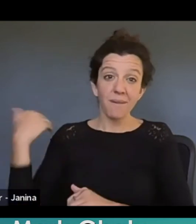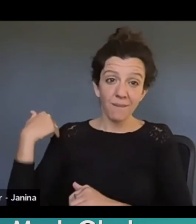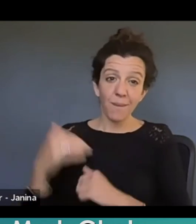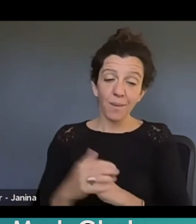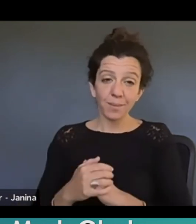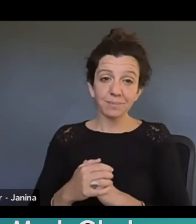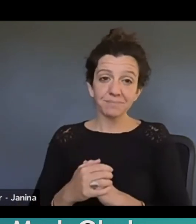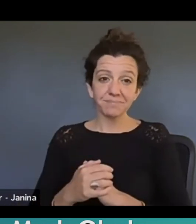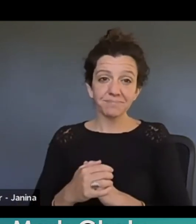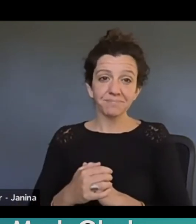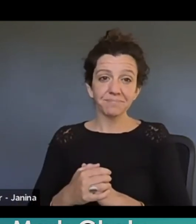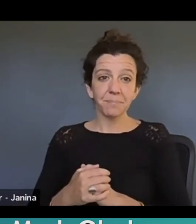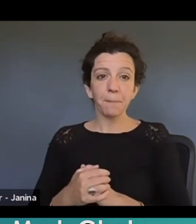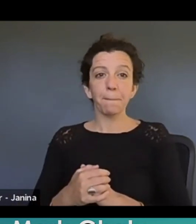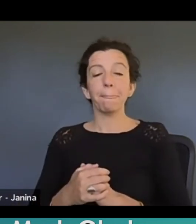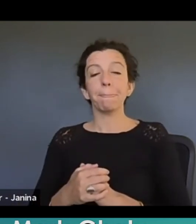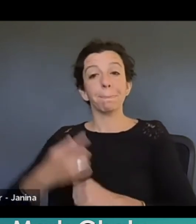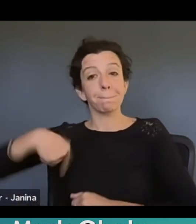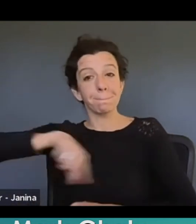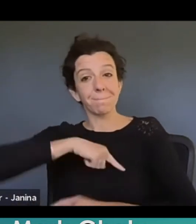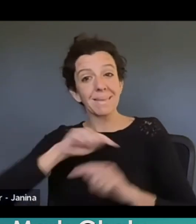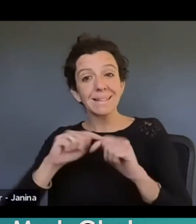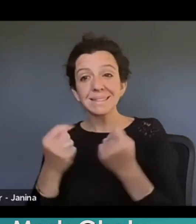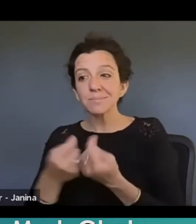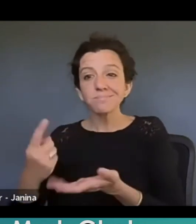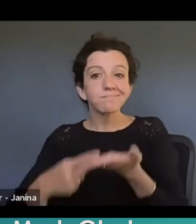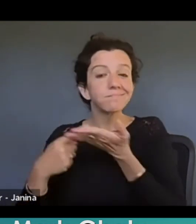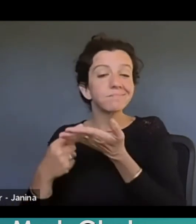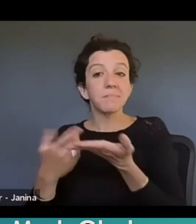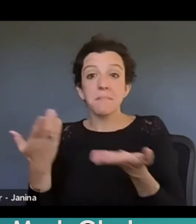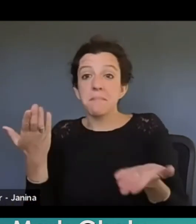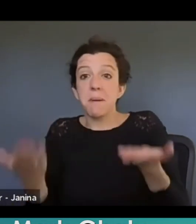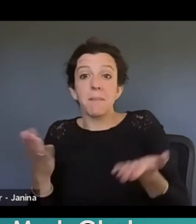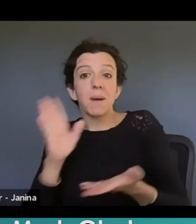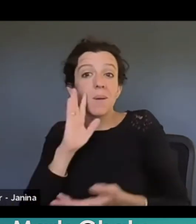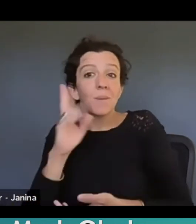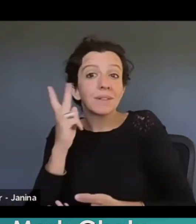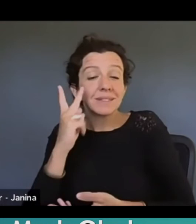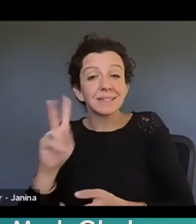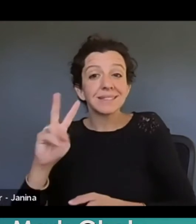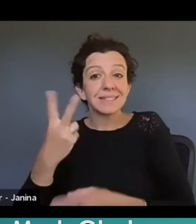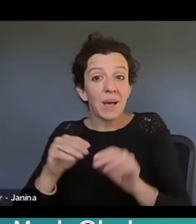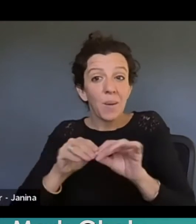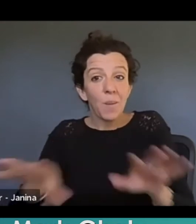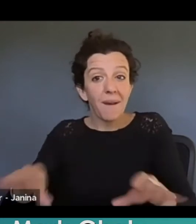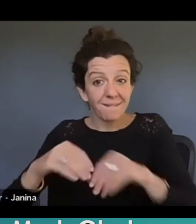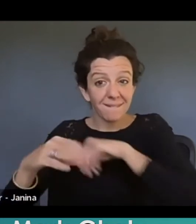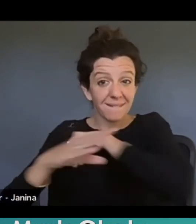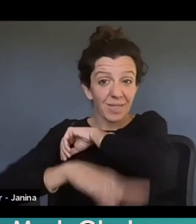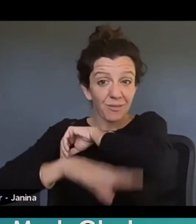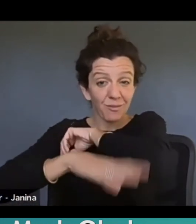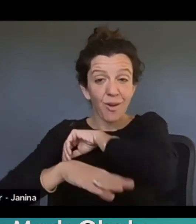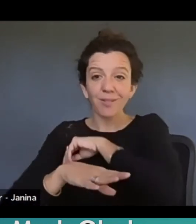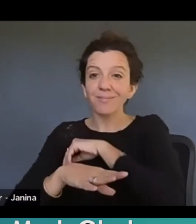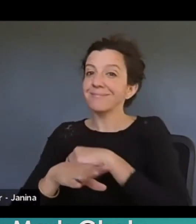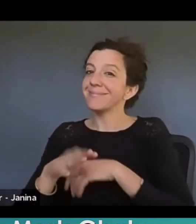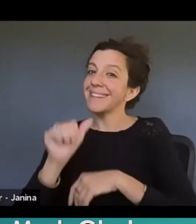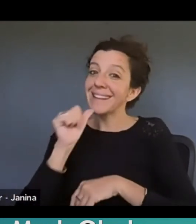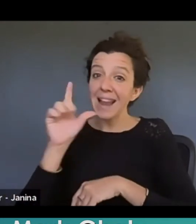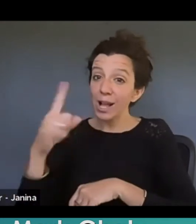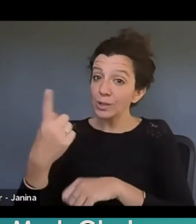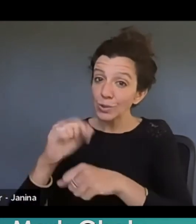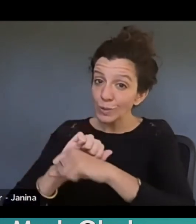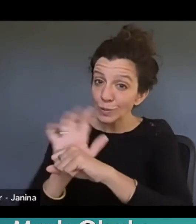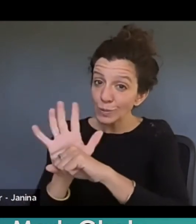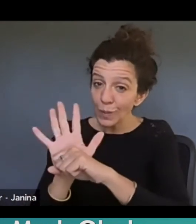tends to agree that we may see something in the fall. And I'll remind you, the concern isn't just COVID in the fall, but it's flu in the fall.